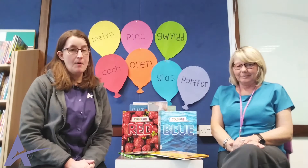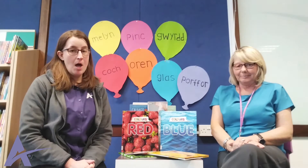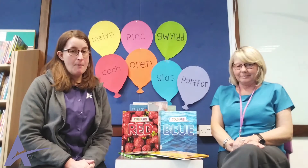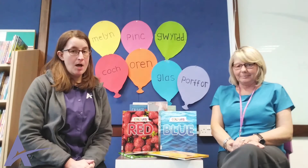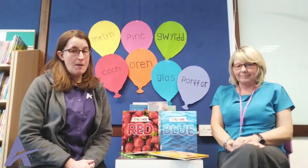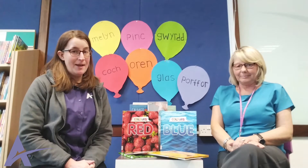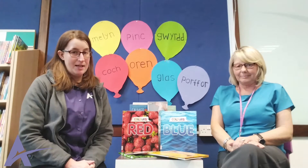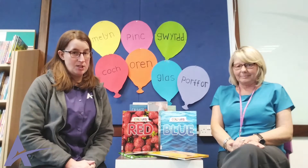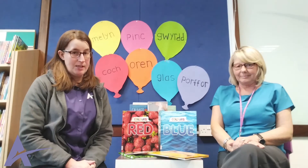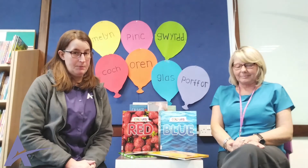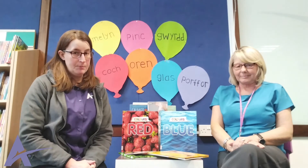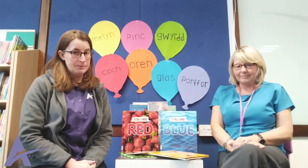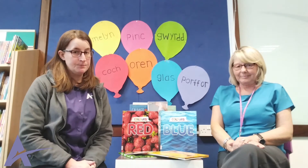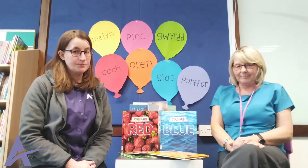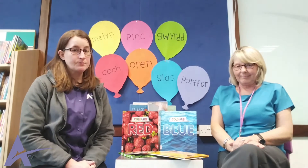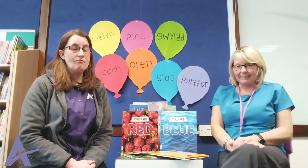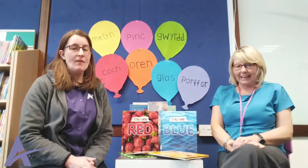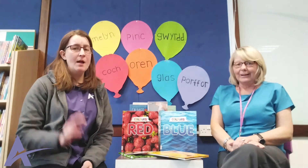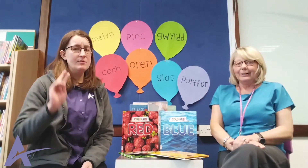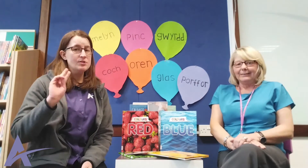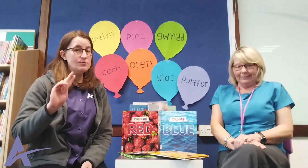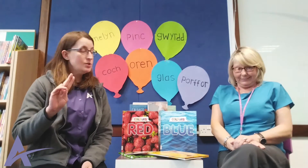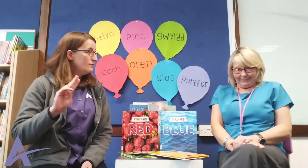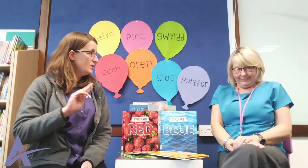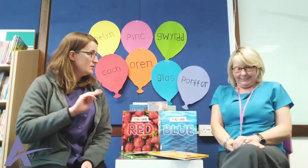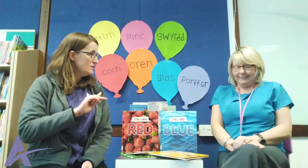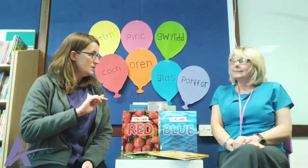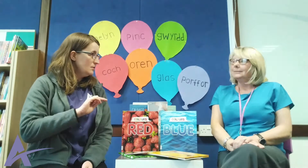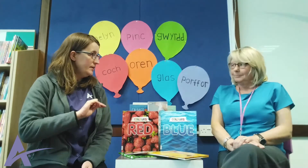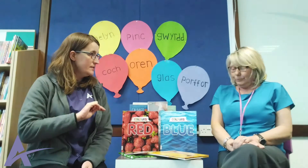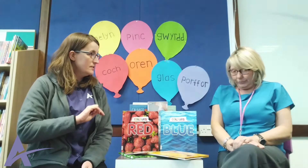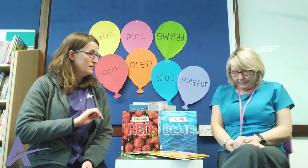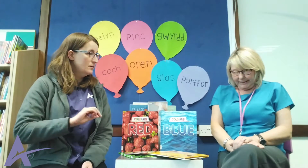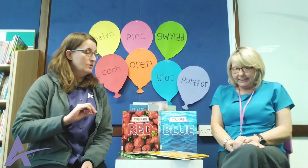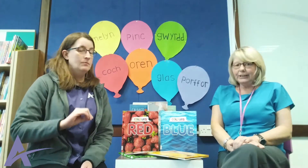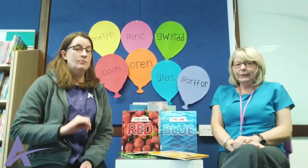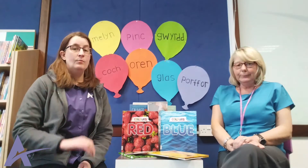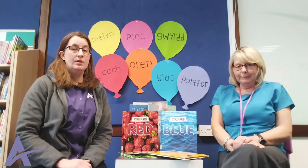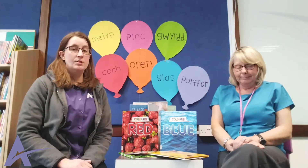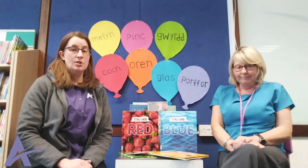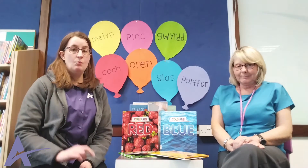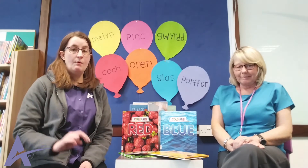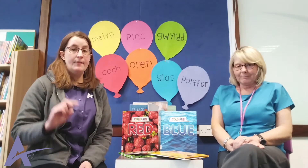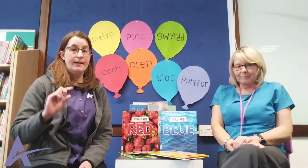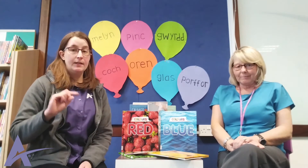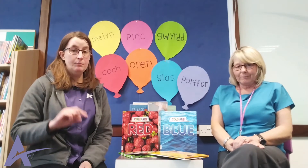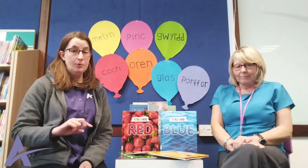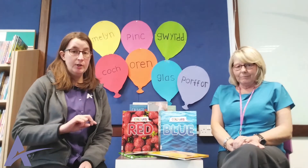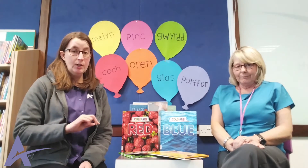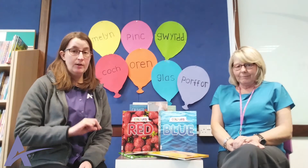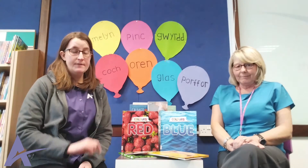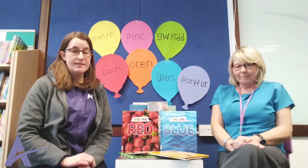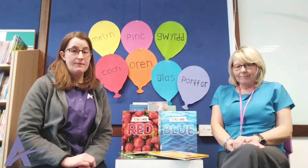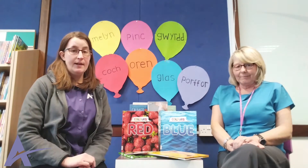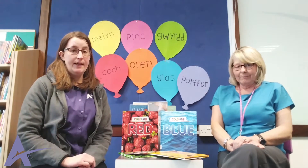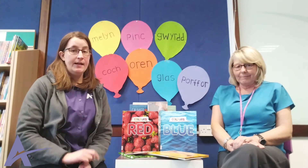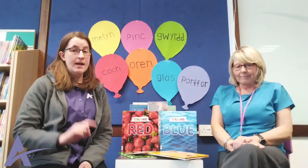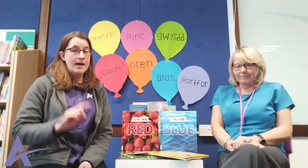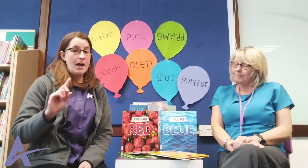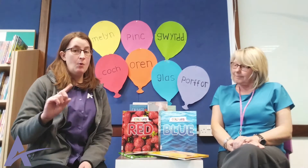Ba Black Sheep. And we do two versions, don't we, Liz? We do. We do one for the little boy who lives down the lane and one for the